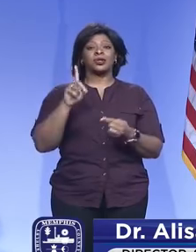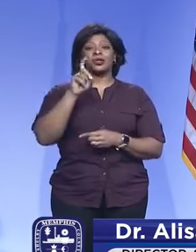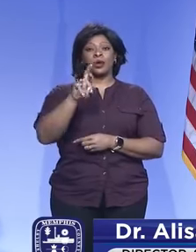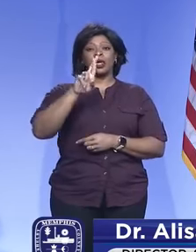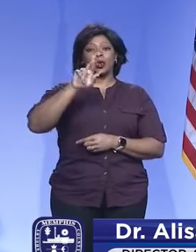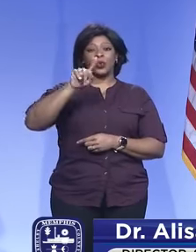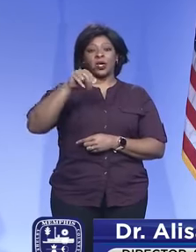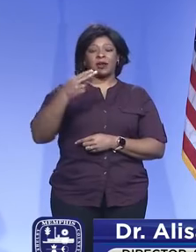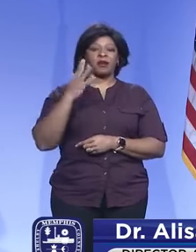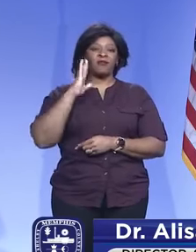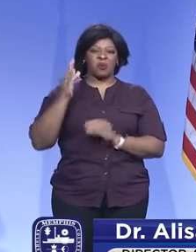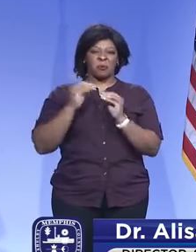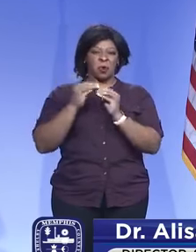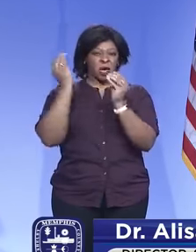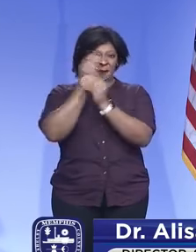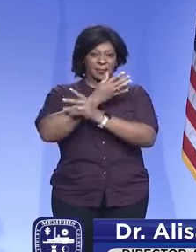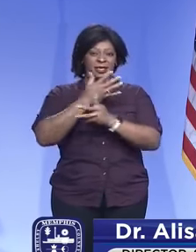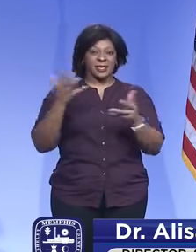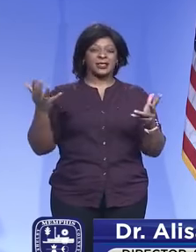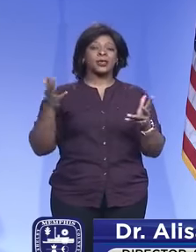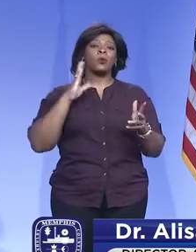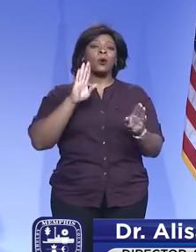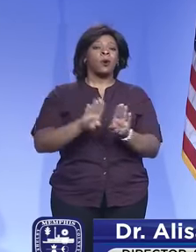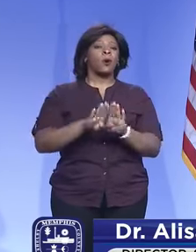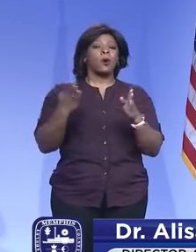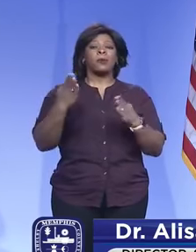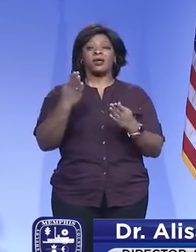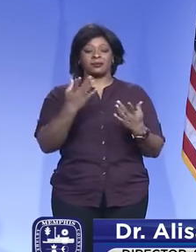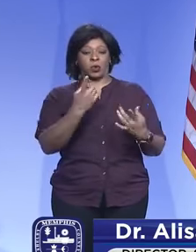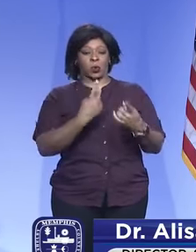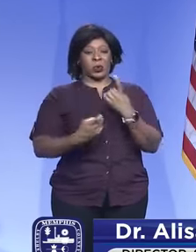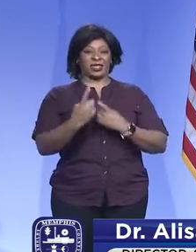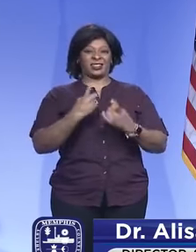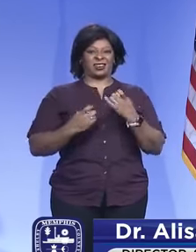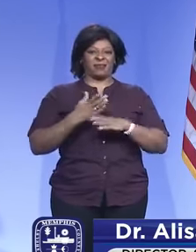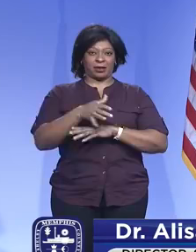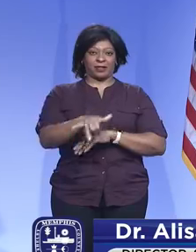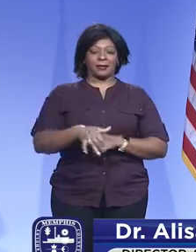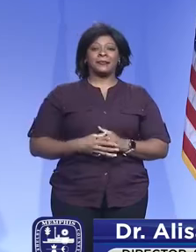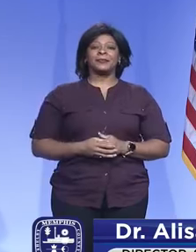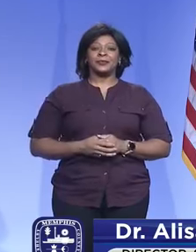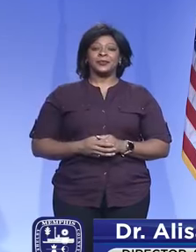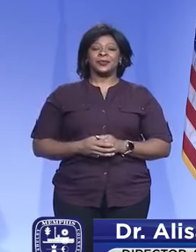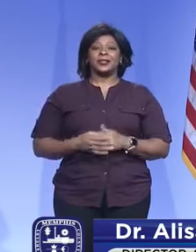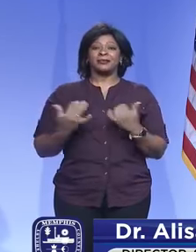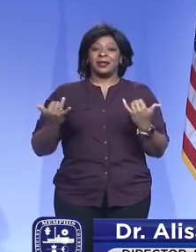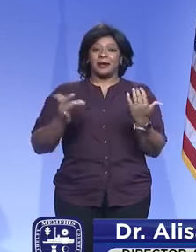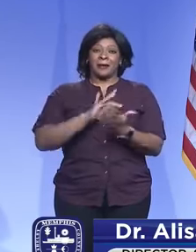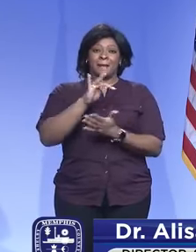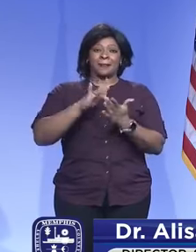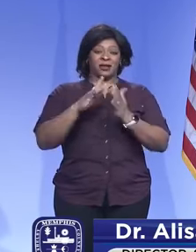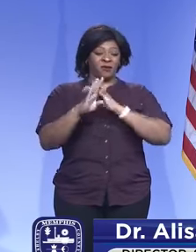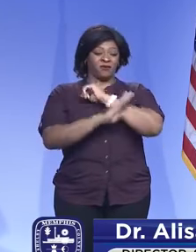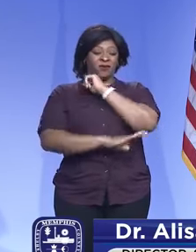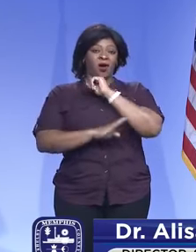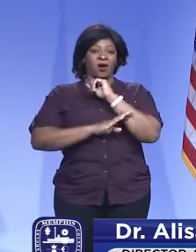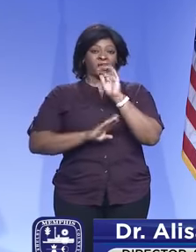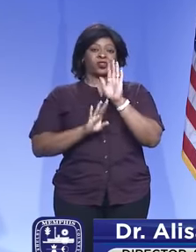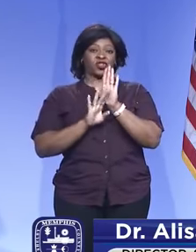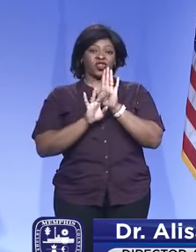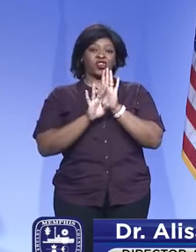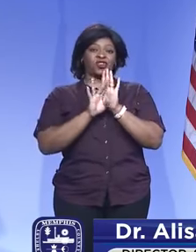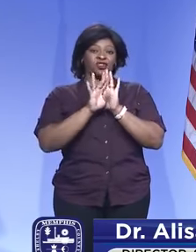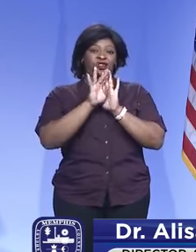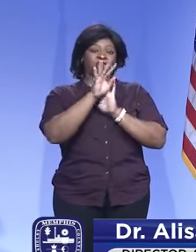and give some additional updates, and then we'll open it up for questions. We are in the middle of the fall surge.